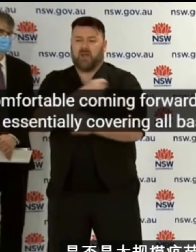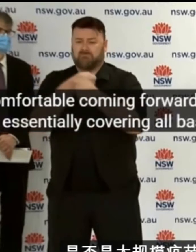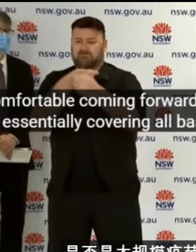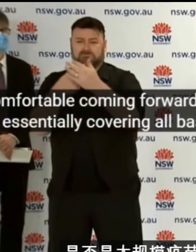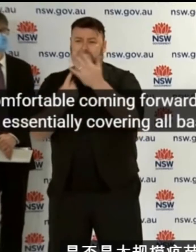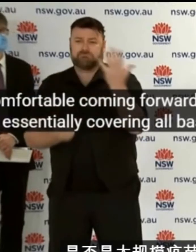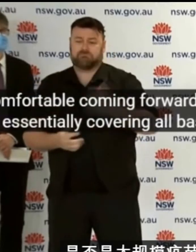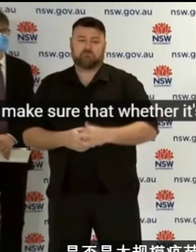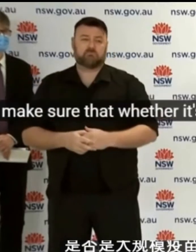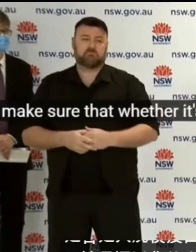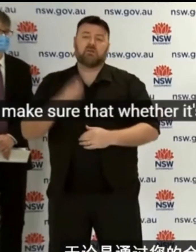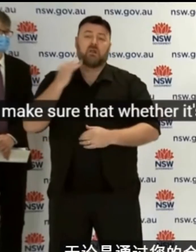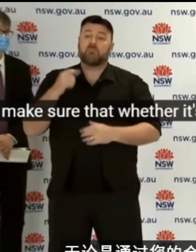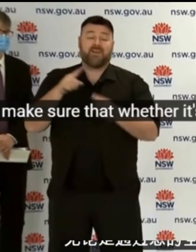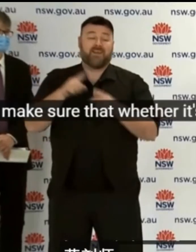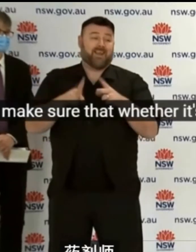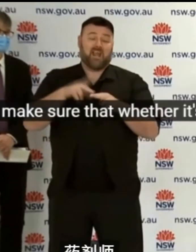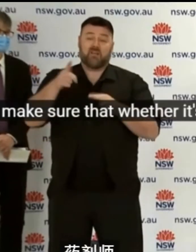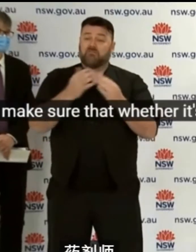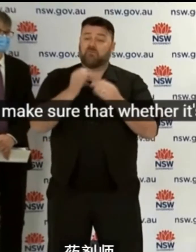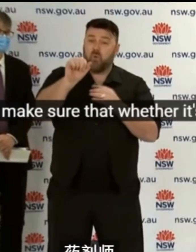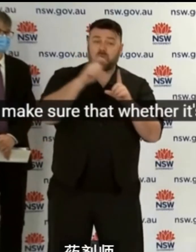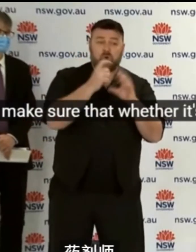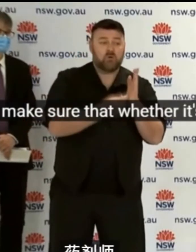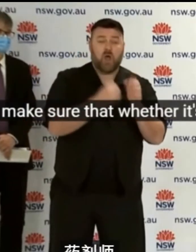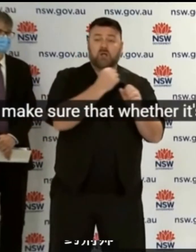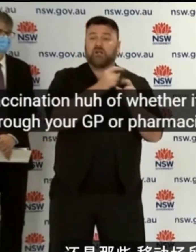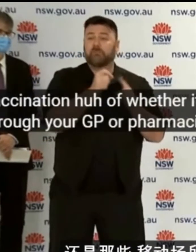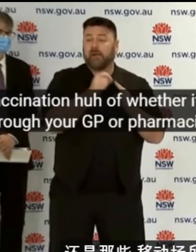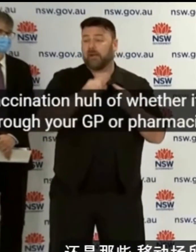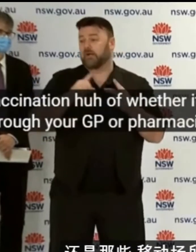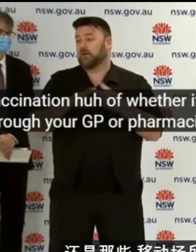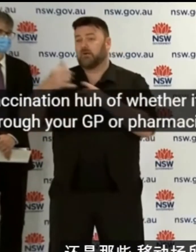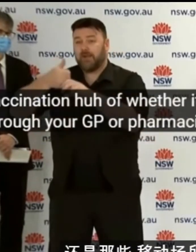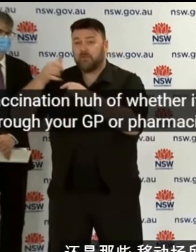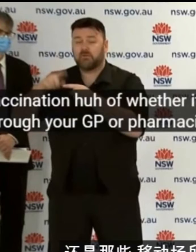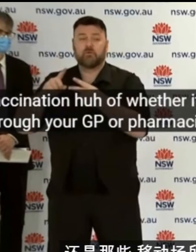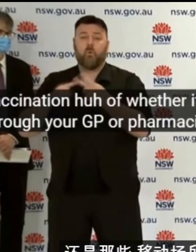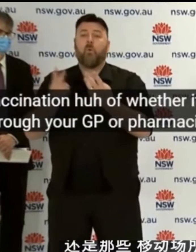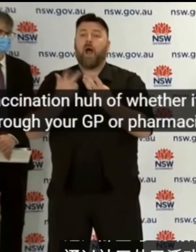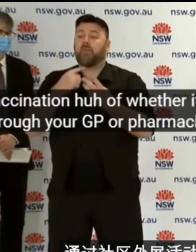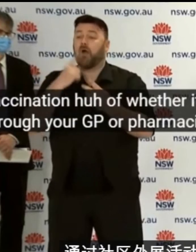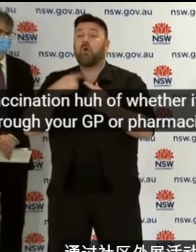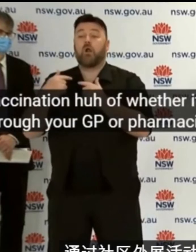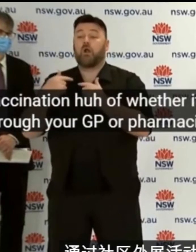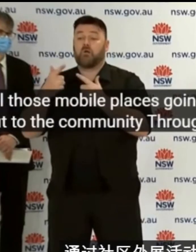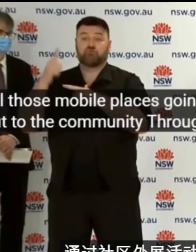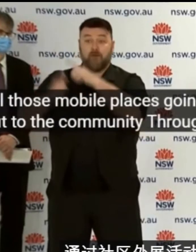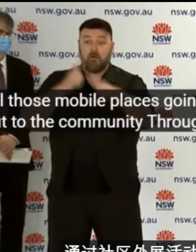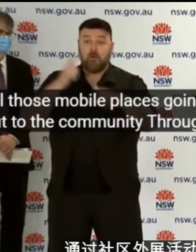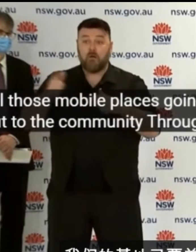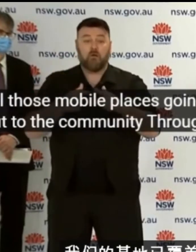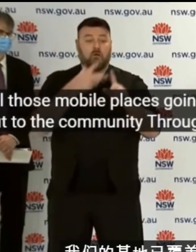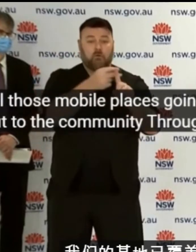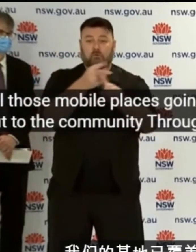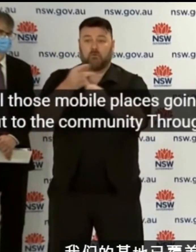whether it's through your GP, a pharmacist, or those mobile places going out to the community through community outreach, that we have our bases covered,